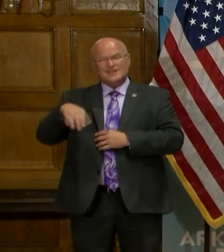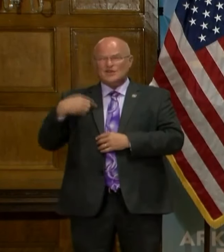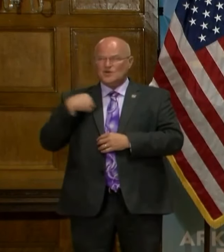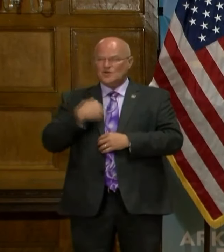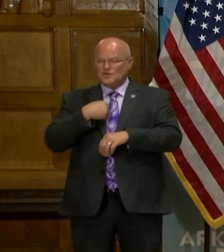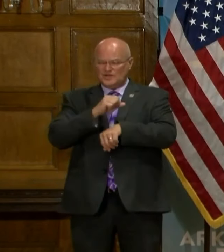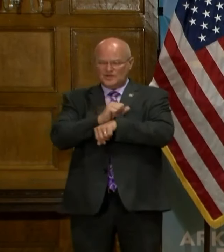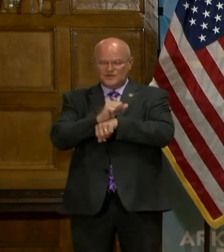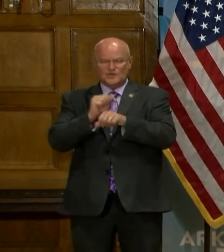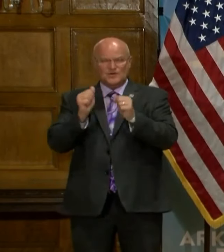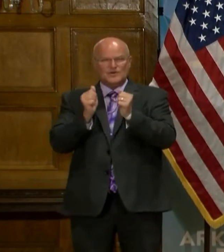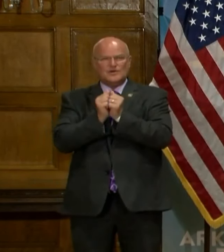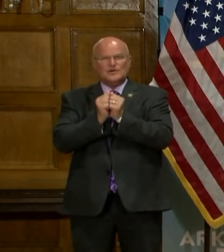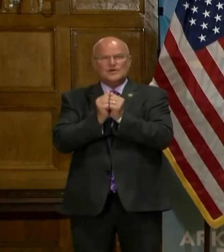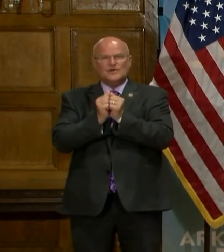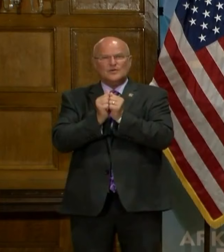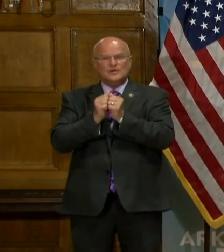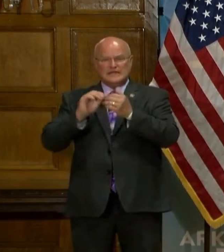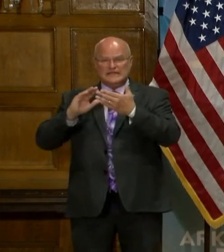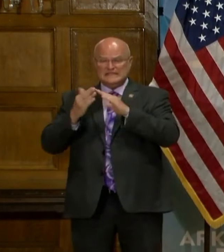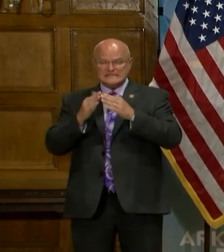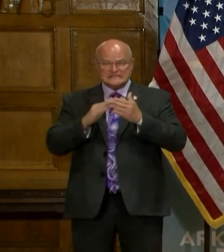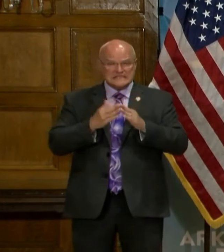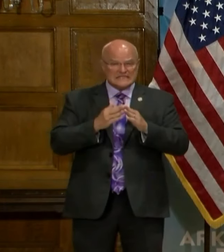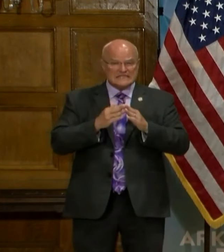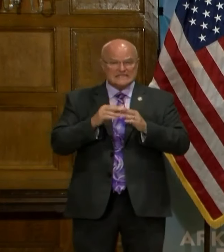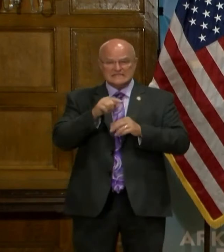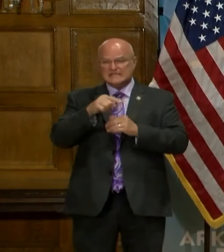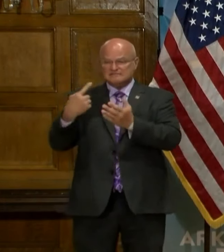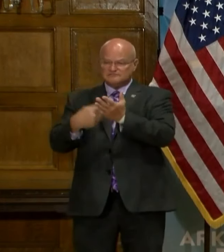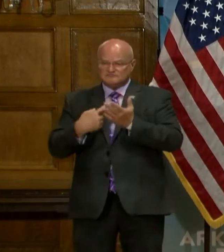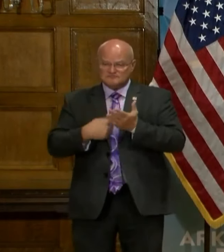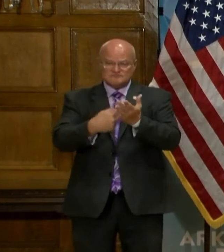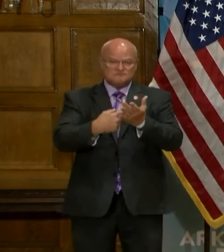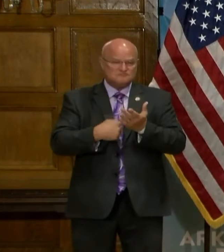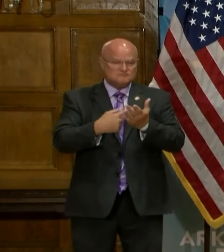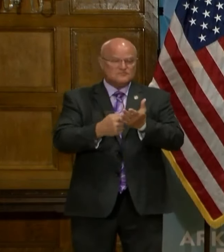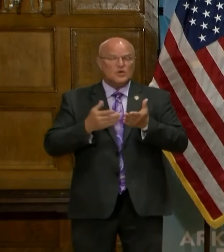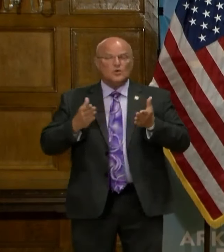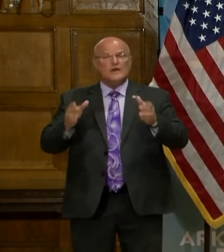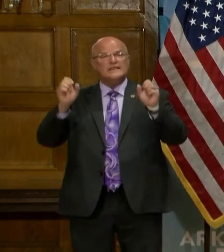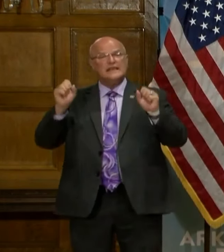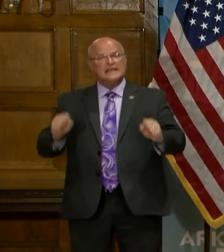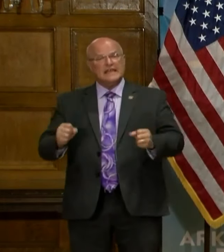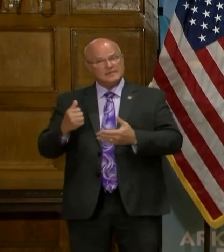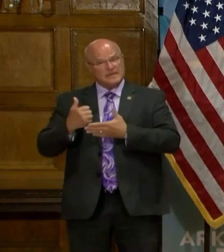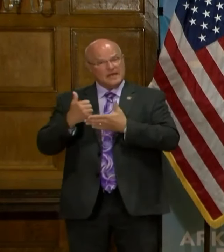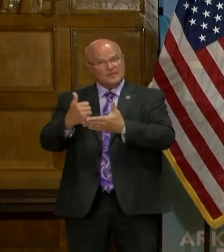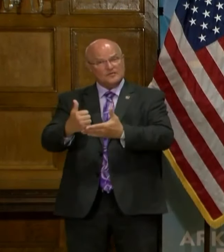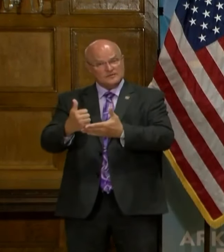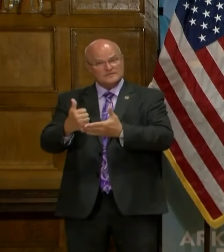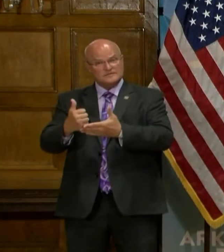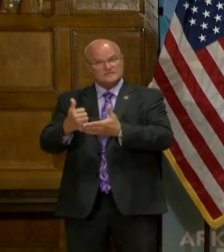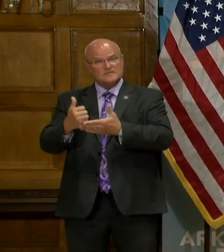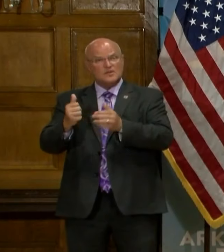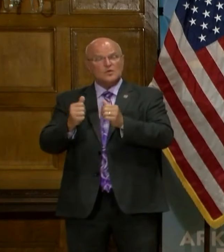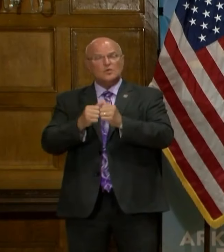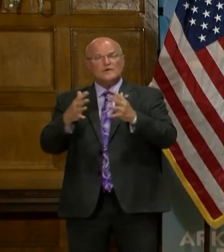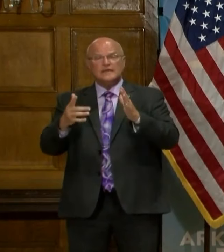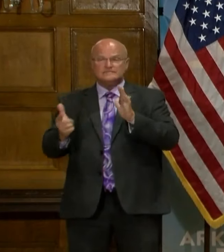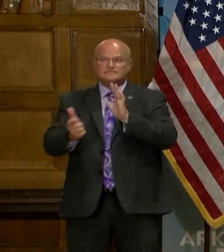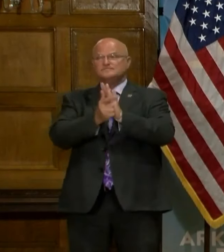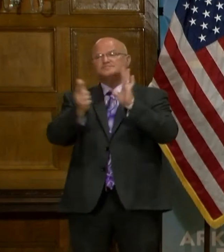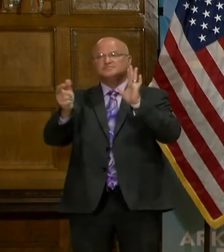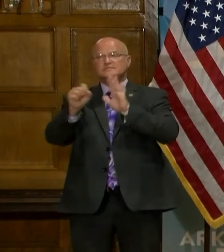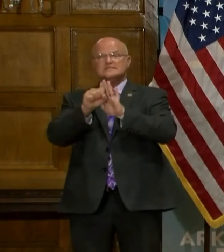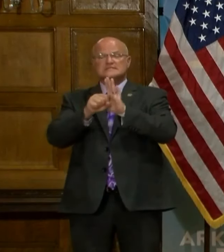we've worked with the cities. If they talk to us about it, there's ways that they can be helpful without violating